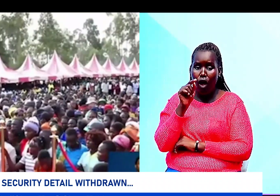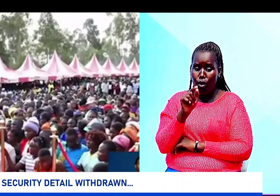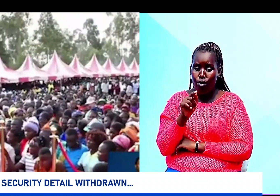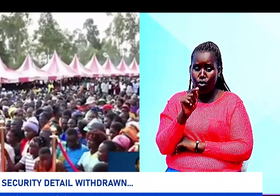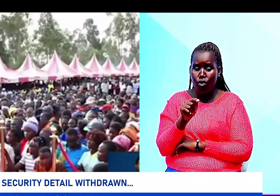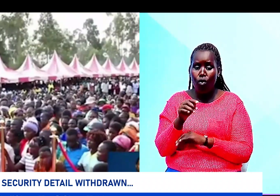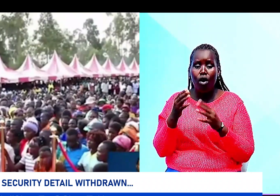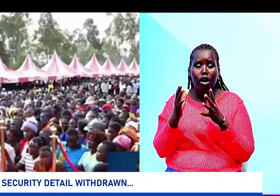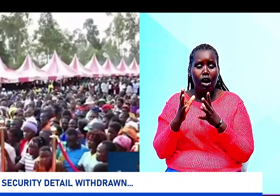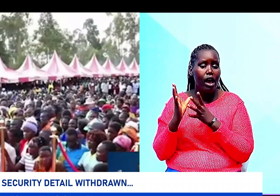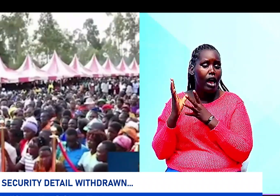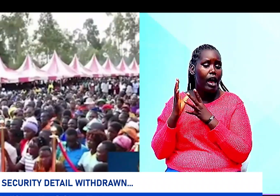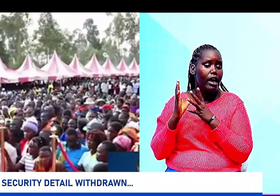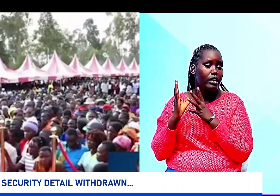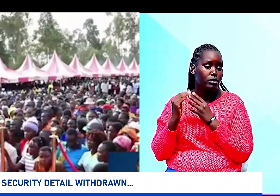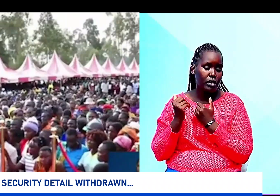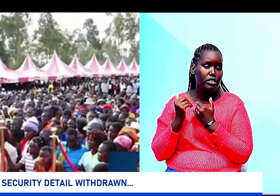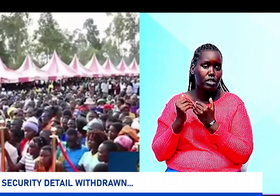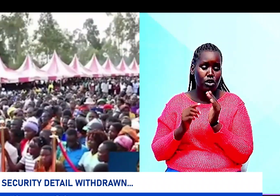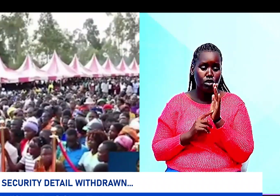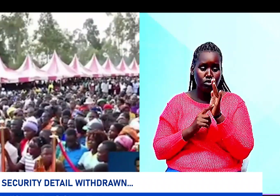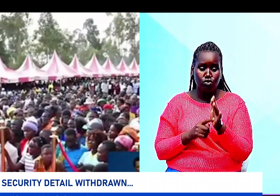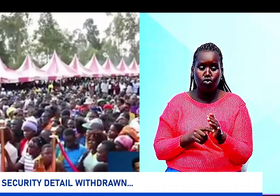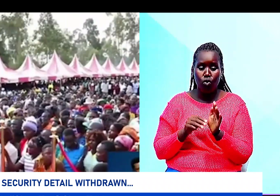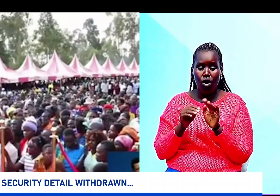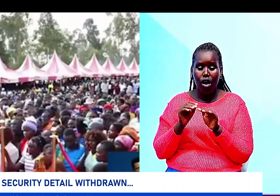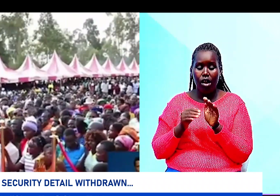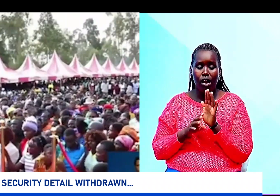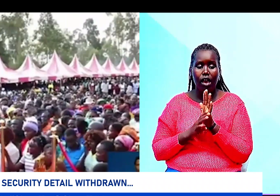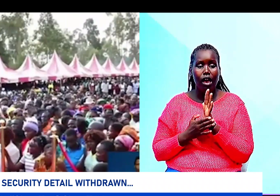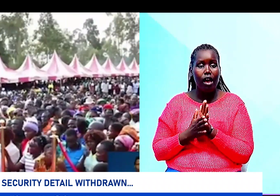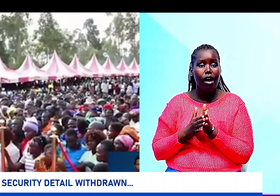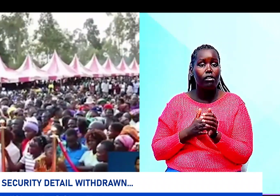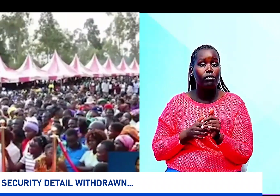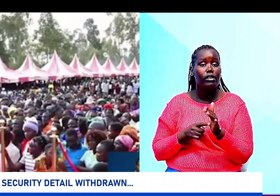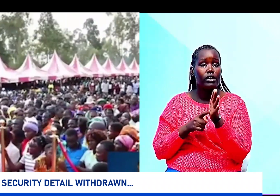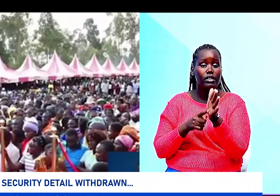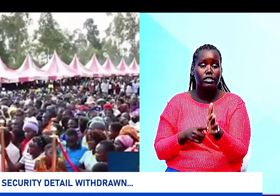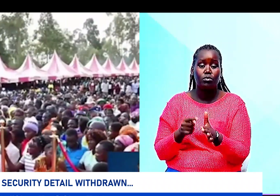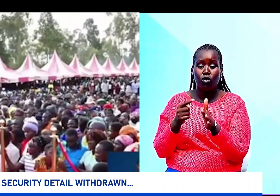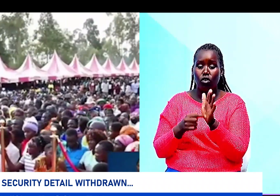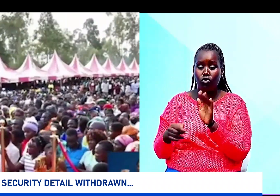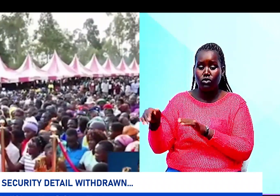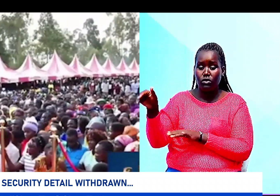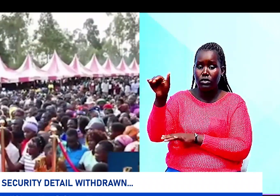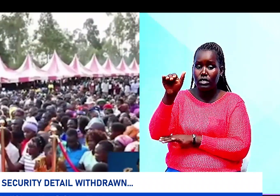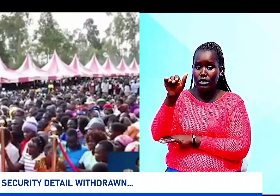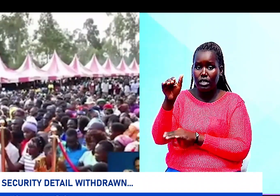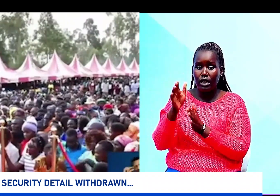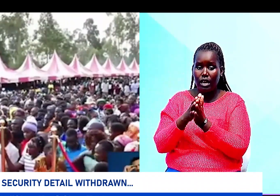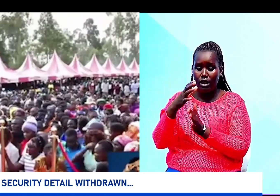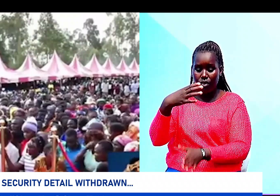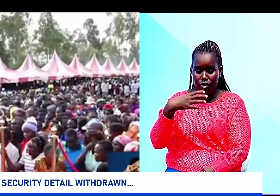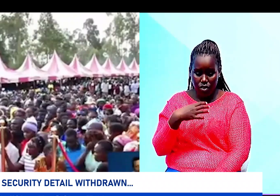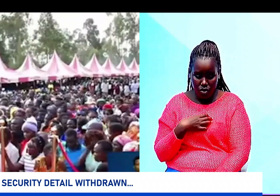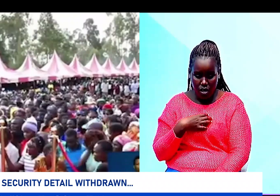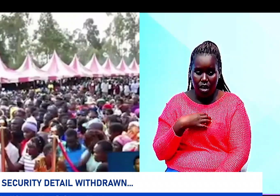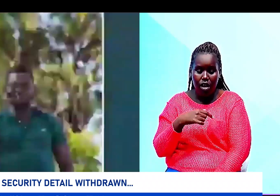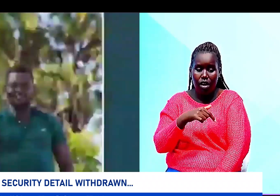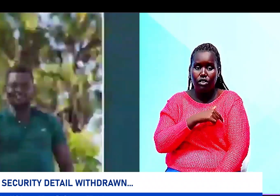expected to show an example of what a senior statesman and retired Chief Justice is. We demanded